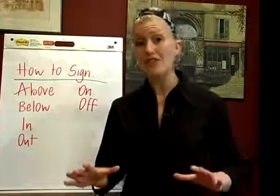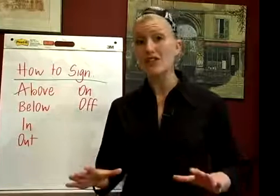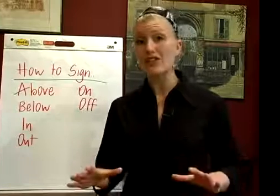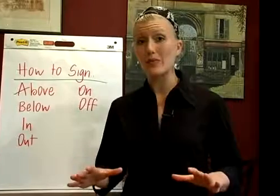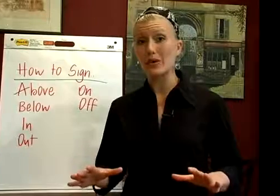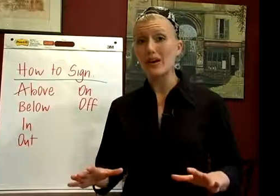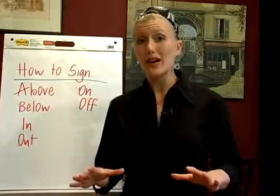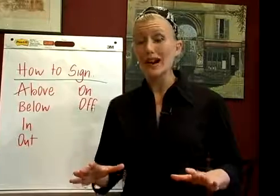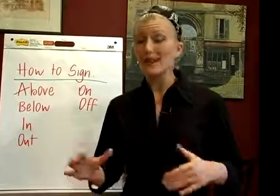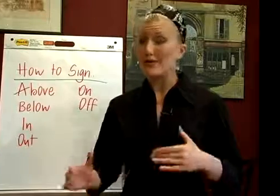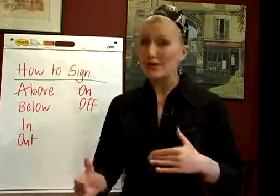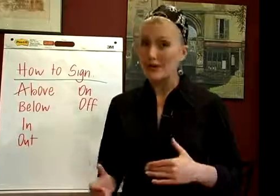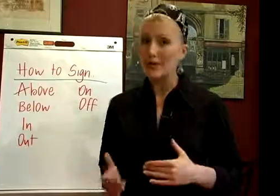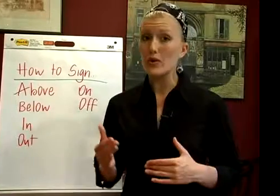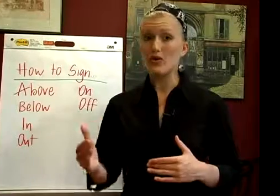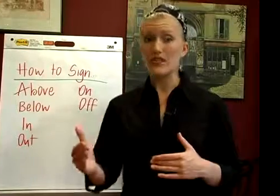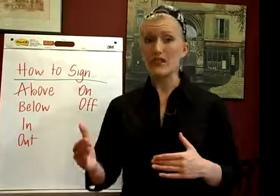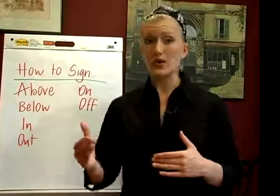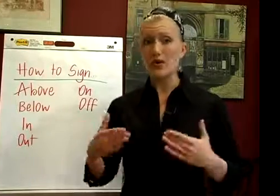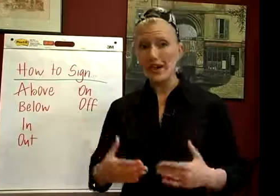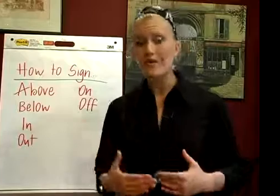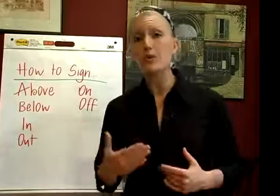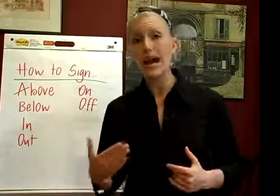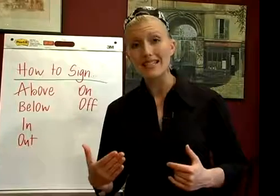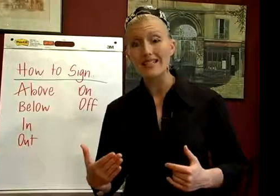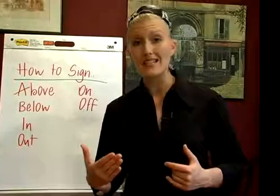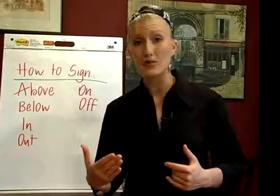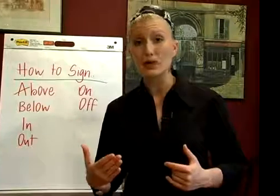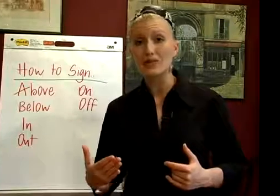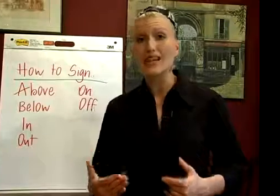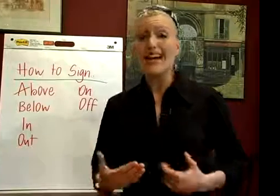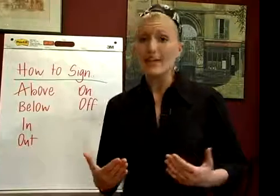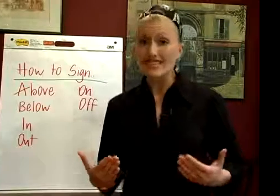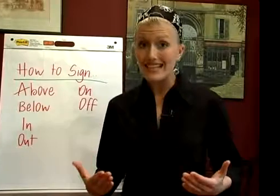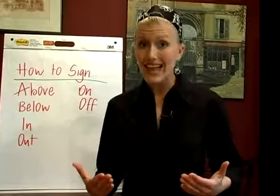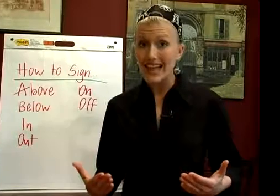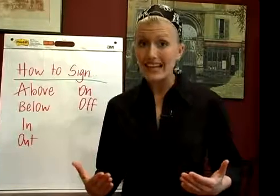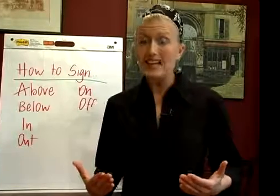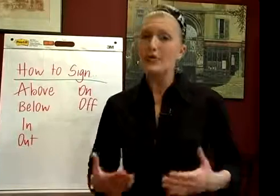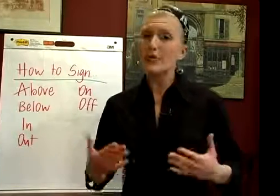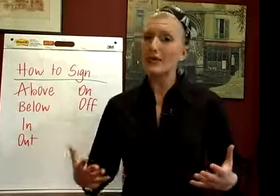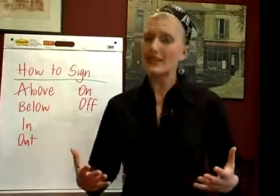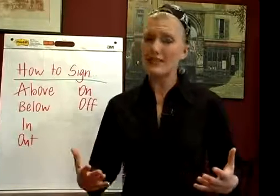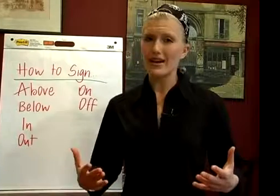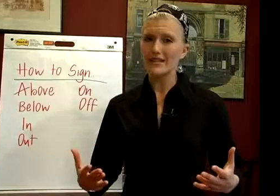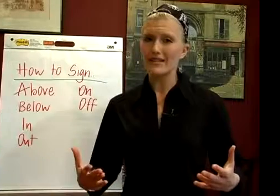good number. If you want to really push yourself though, you're going to have to practice these words every day before we get into phrases. It's